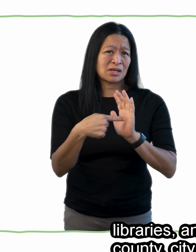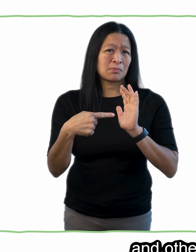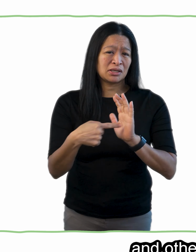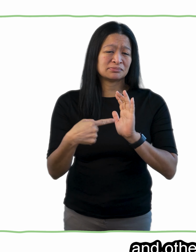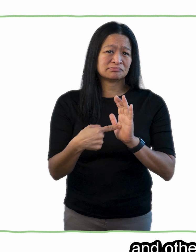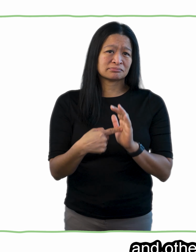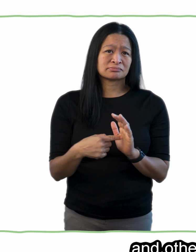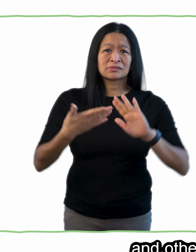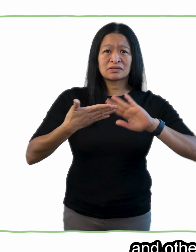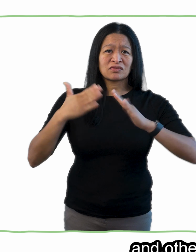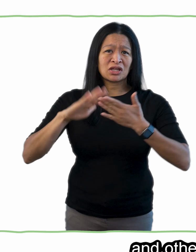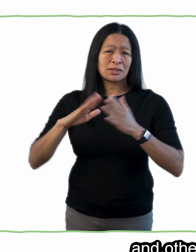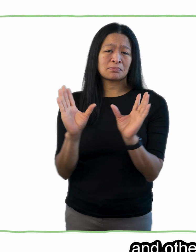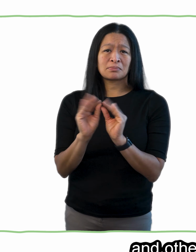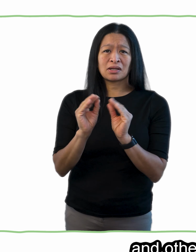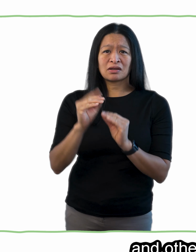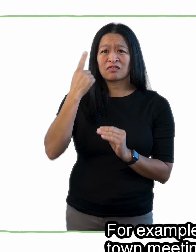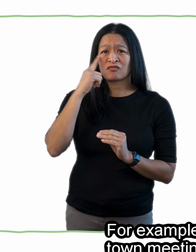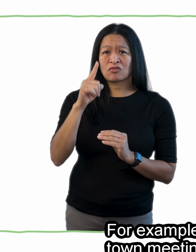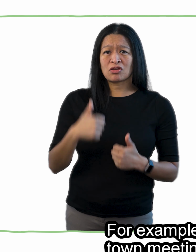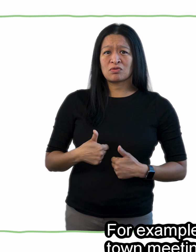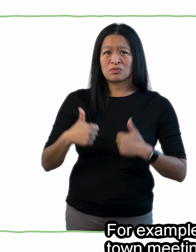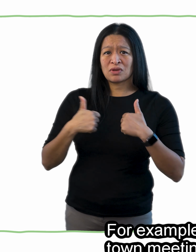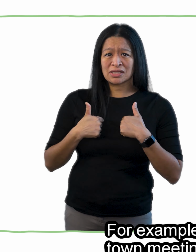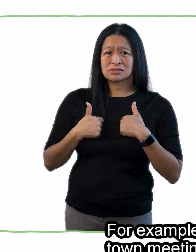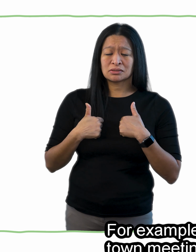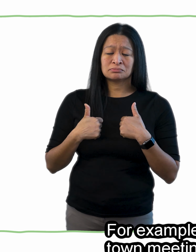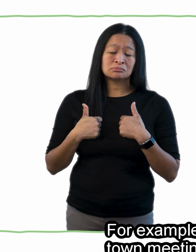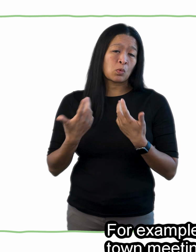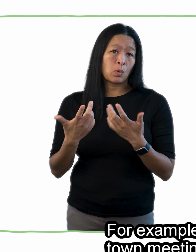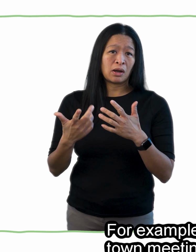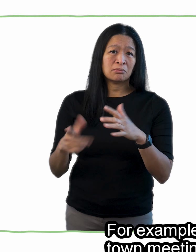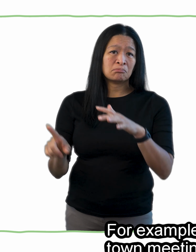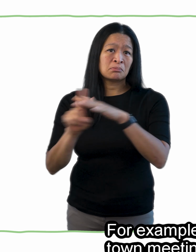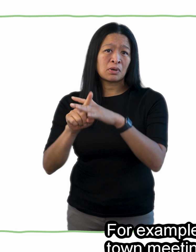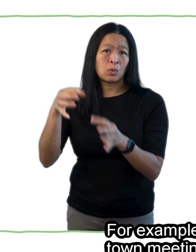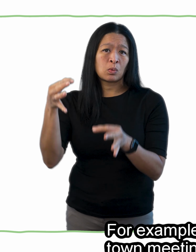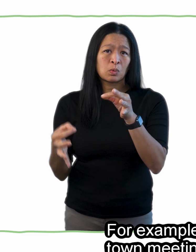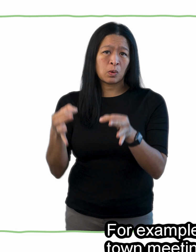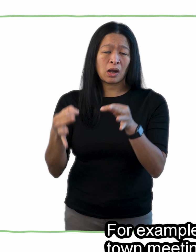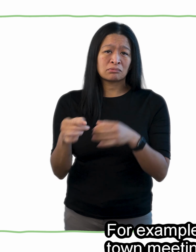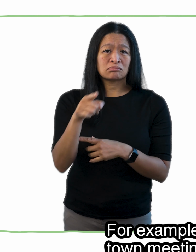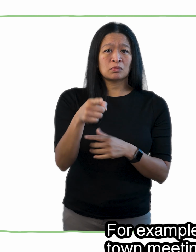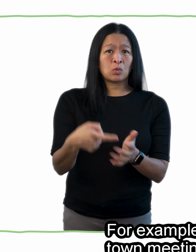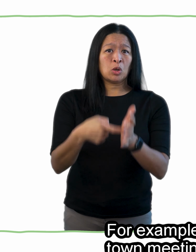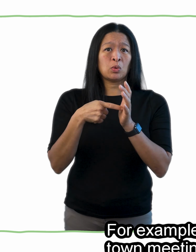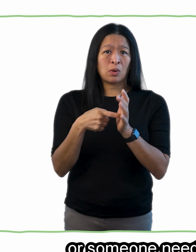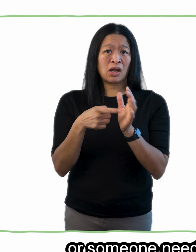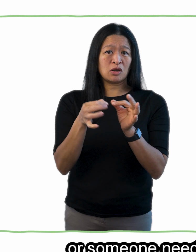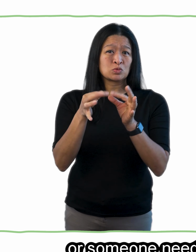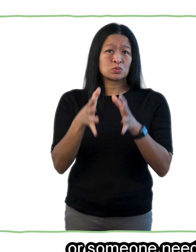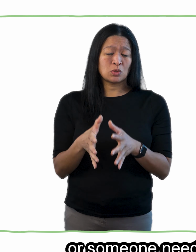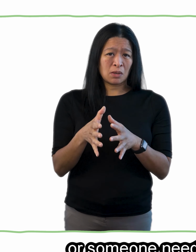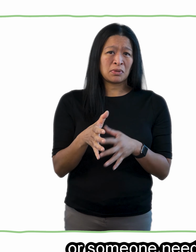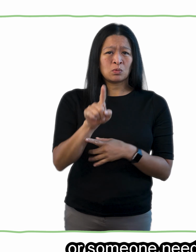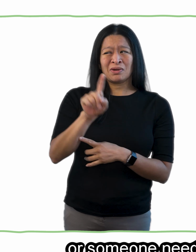and other agencies. For example, if there is a town meeting for residents or someone needs to appear